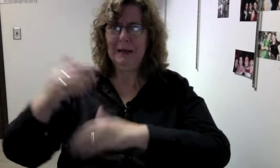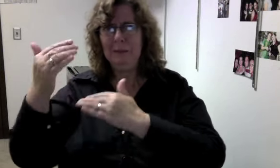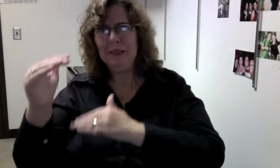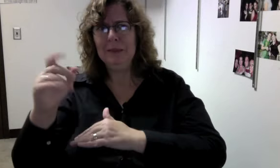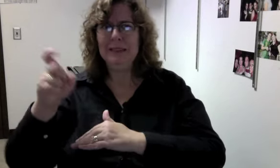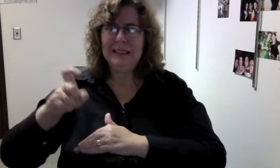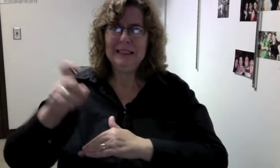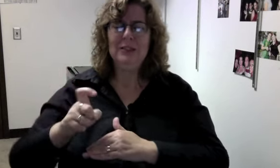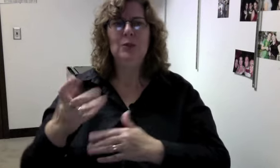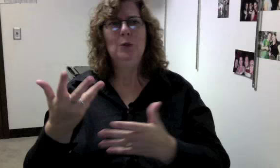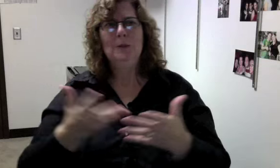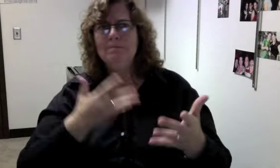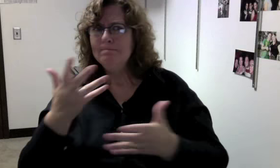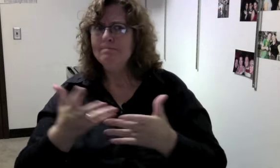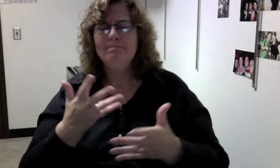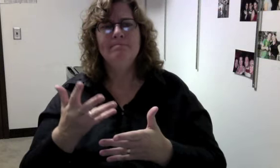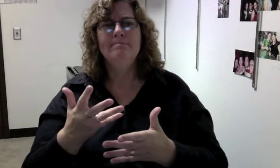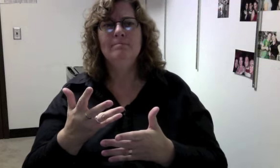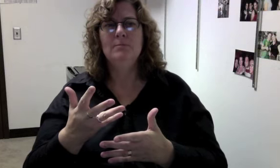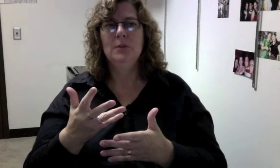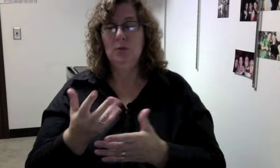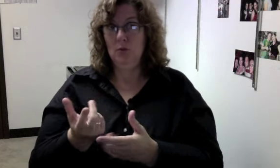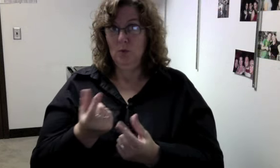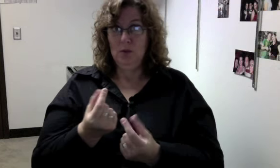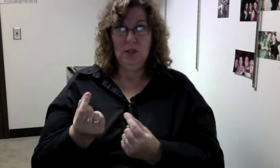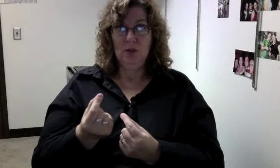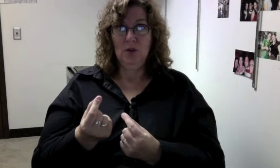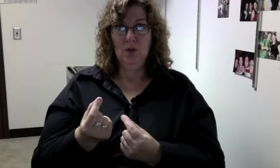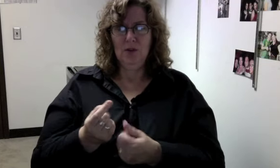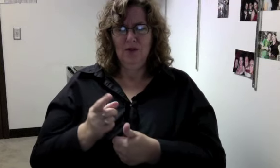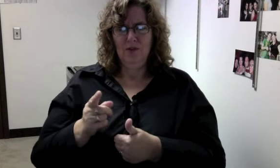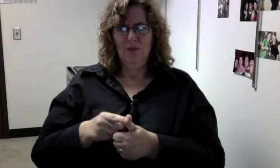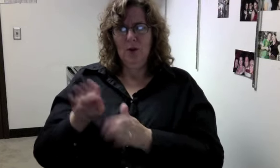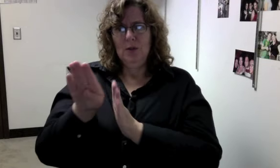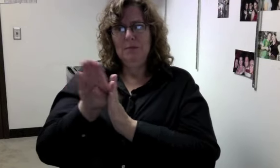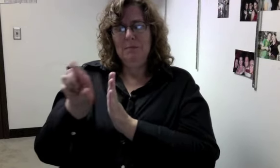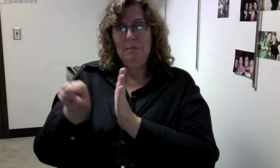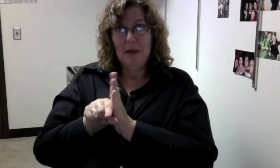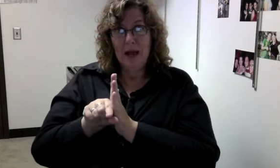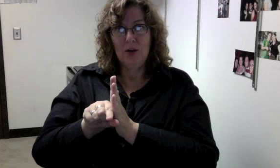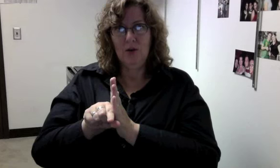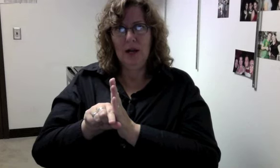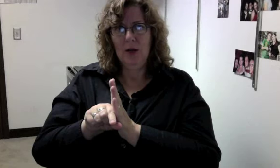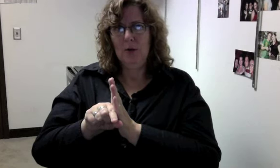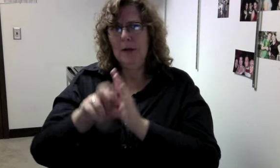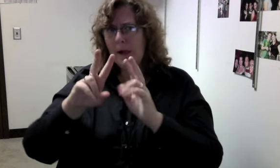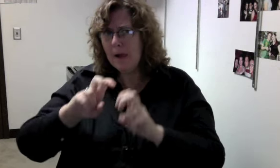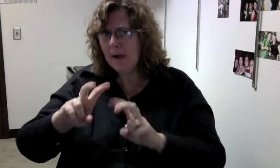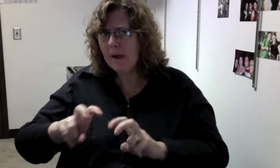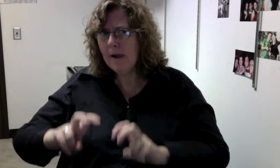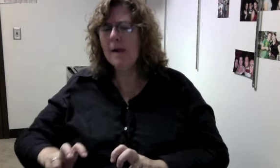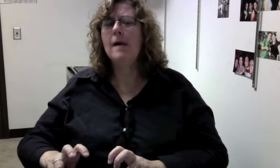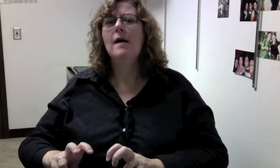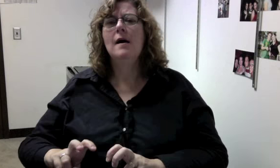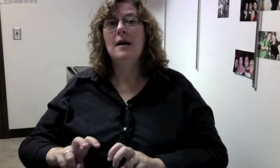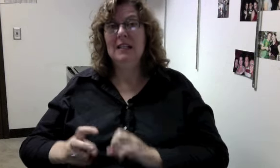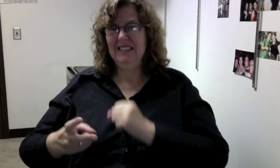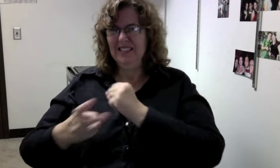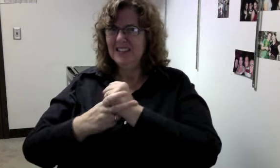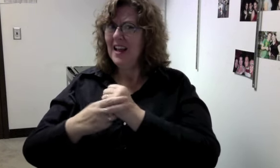And so they'll go and do some background information, get as much information as they can about their subject. This saves them time